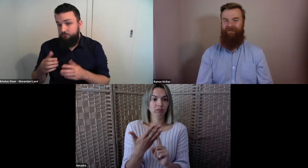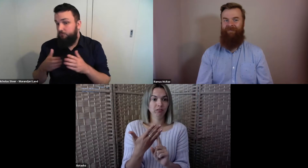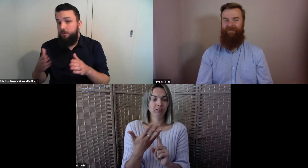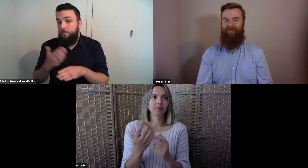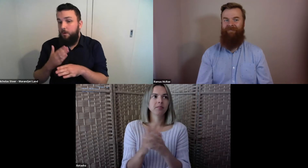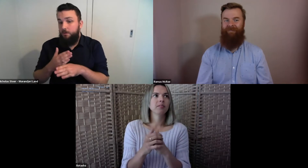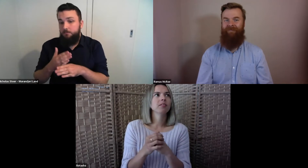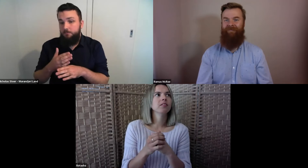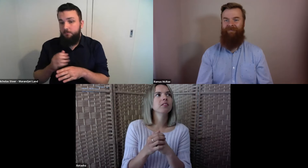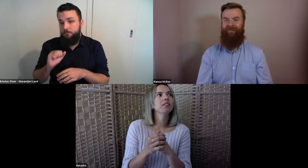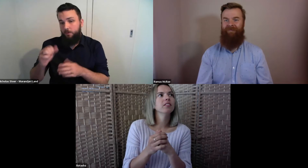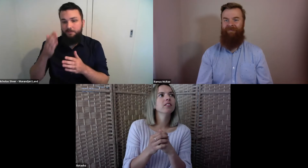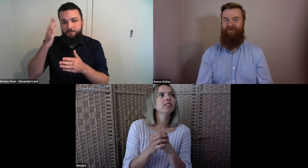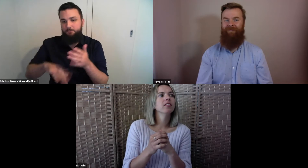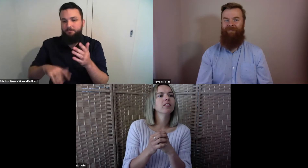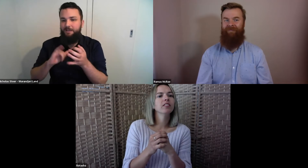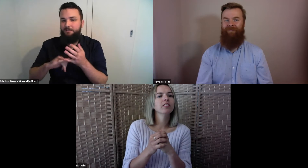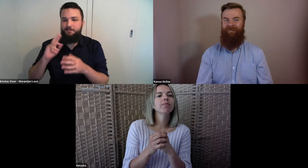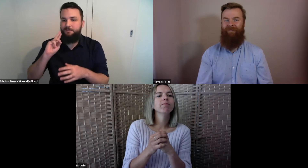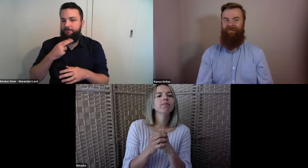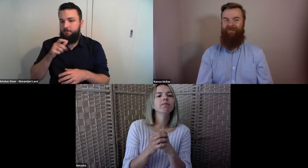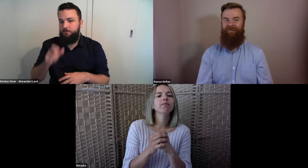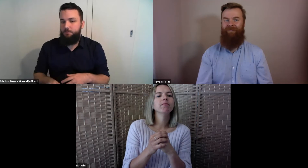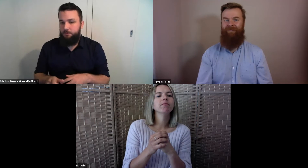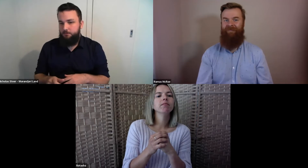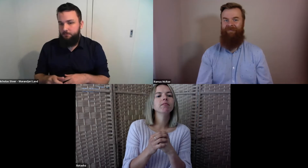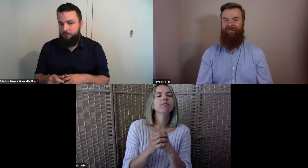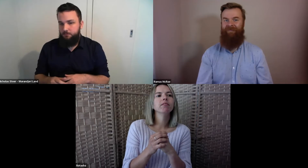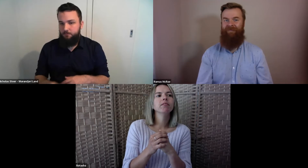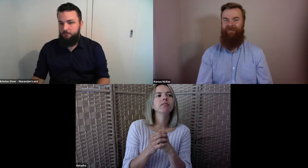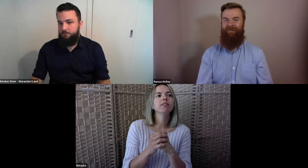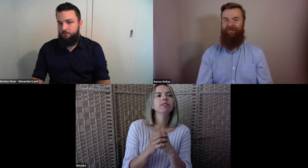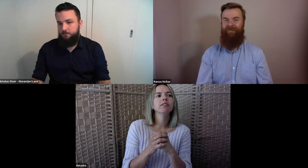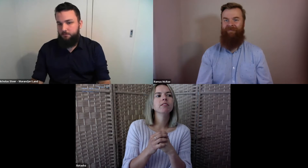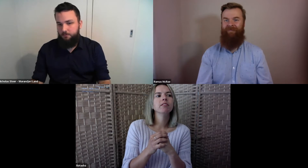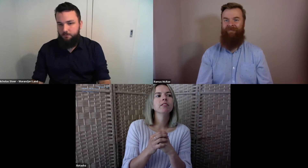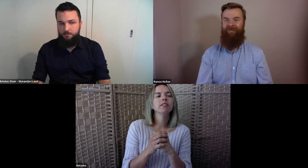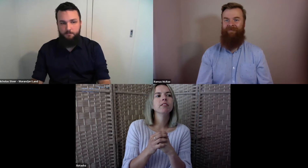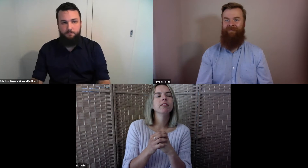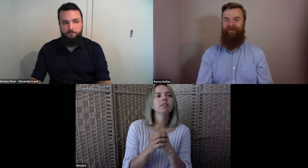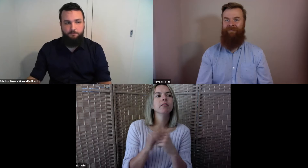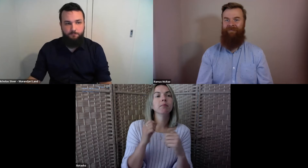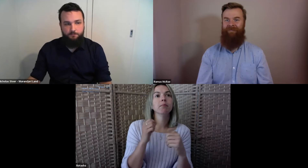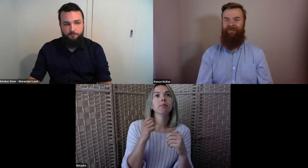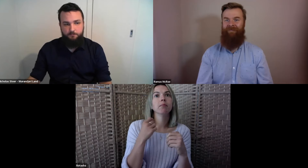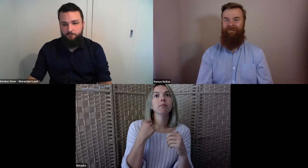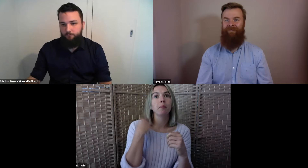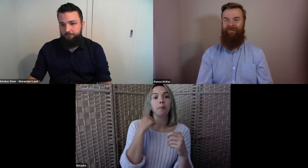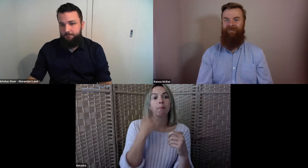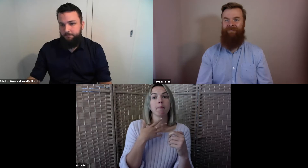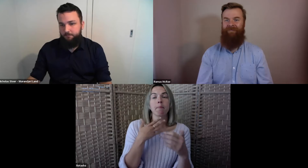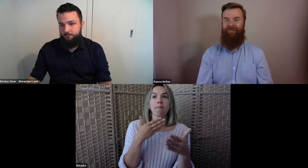I suppose in general, the barriers that I might have faced. That's right. So just generally as a deaf person, any barriers you may have